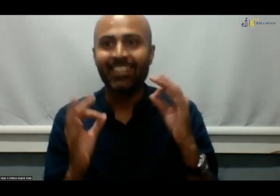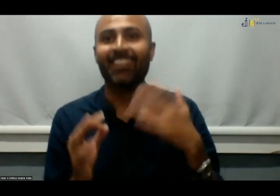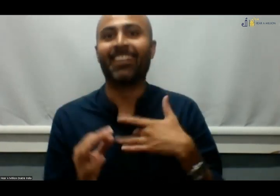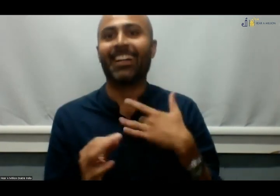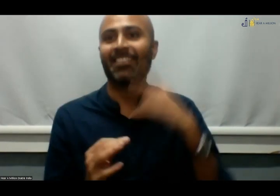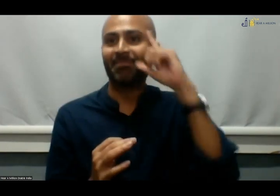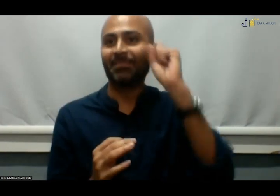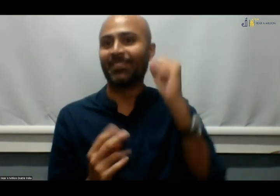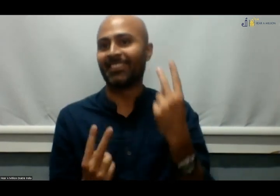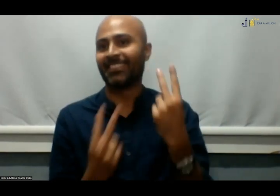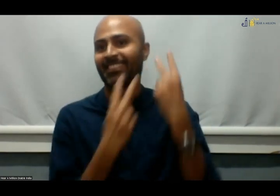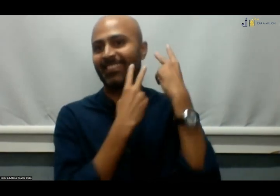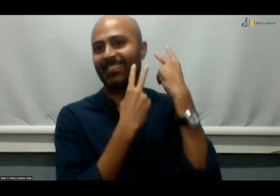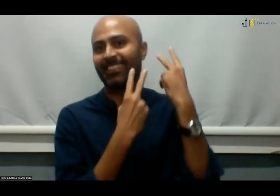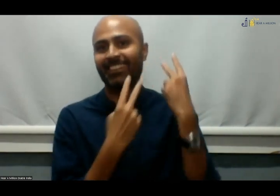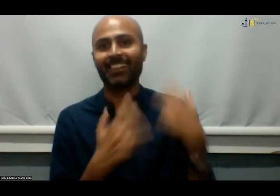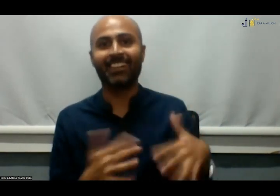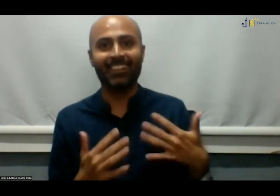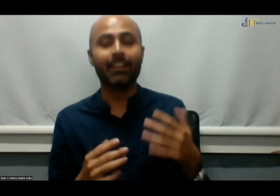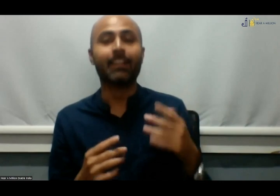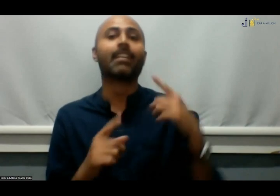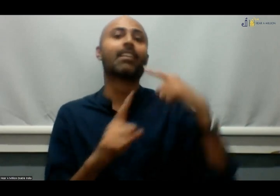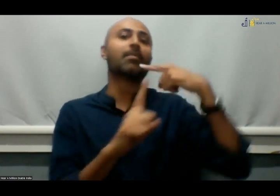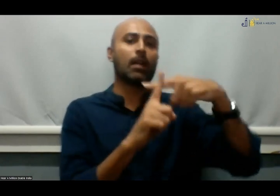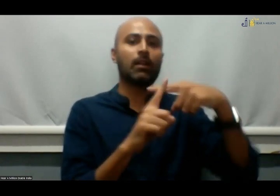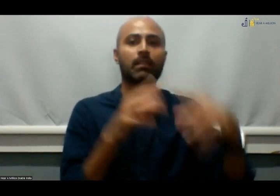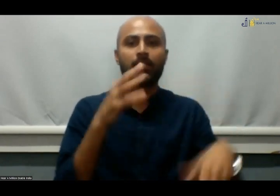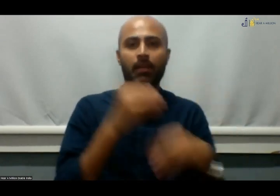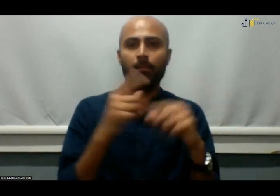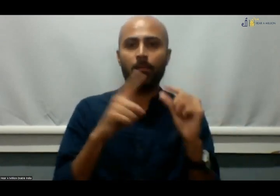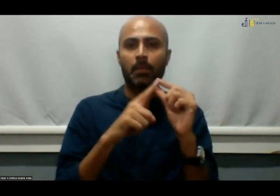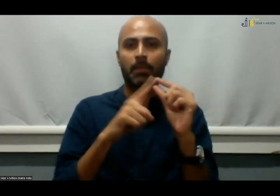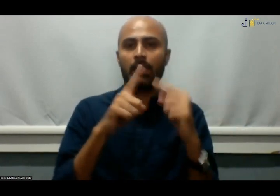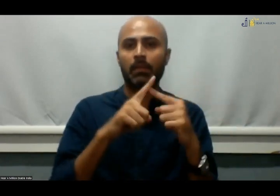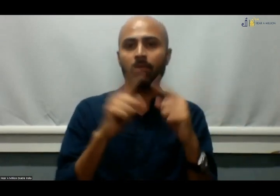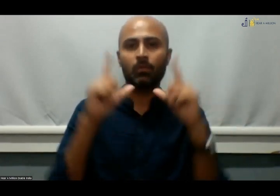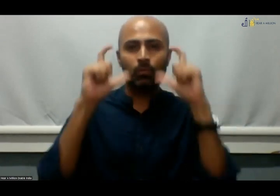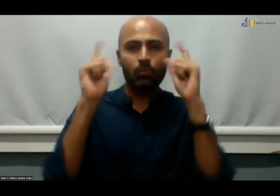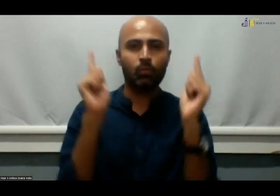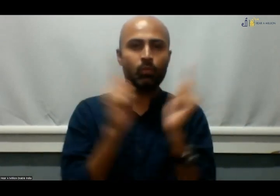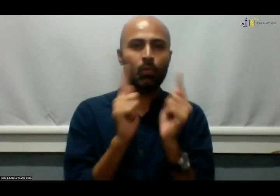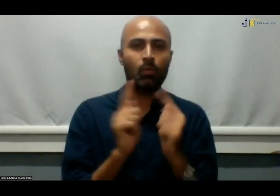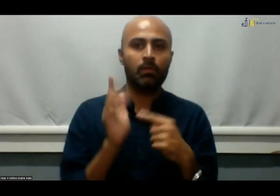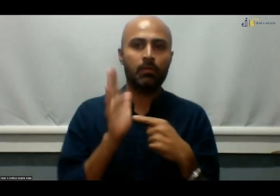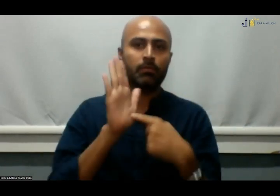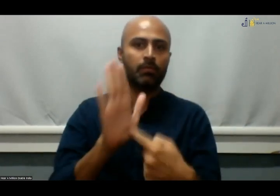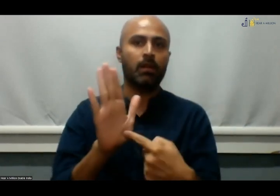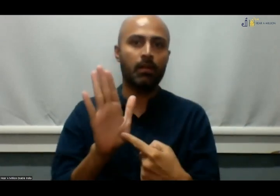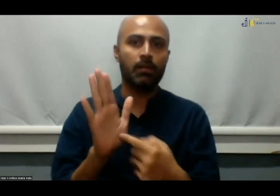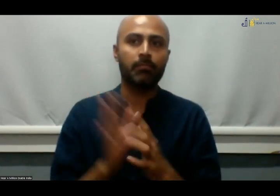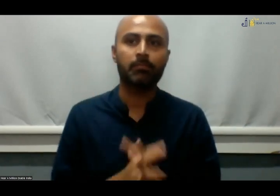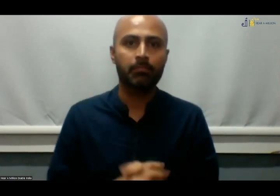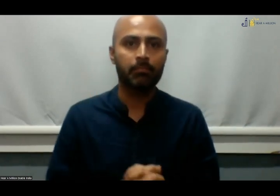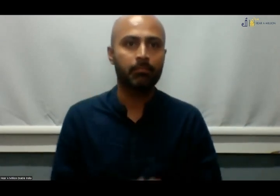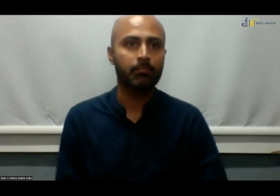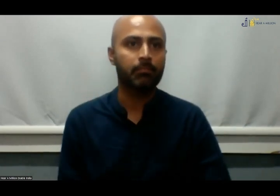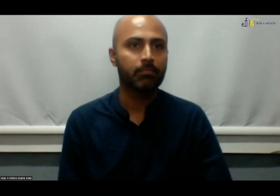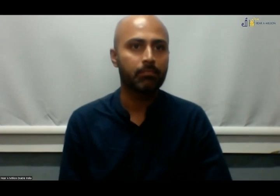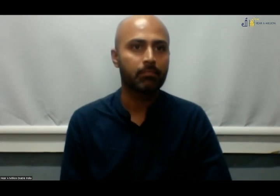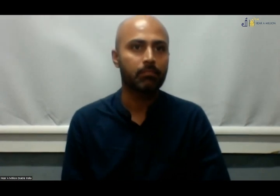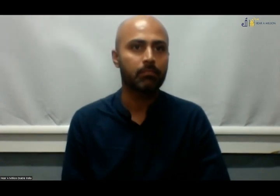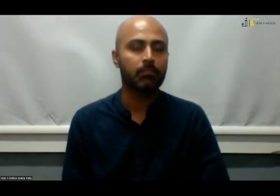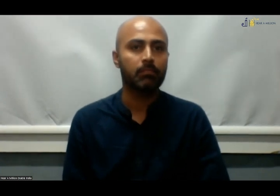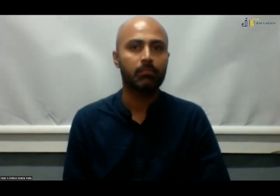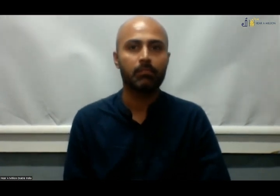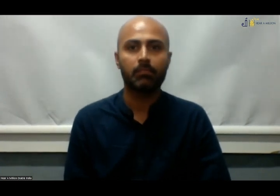Oh, so it was a beautiful story and in remembrance of Sudamni. Also, we have a PPT as well. We would